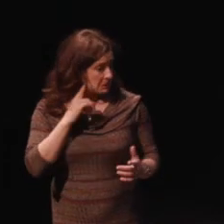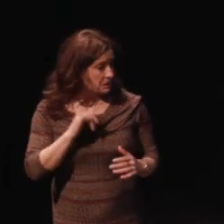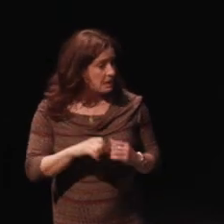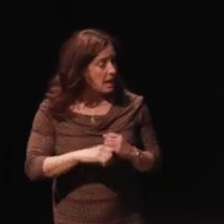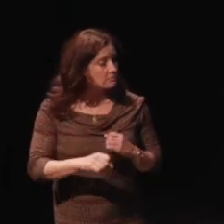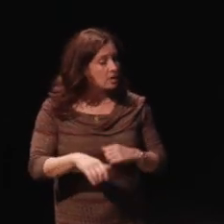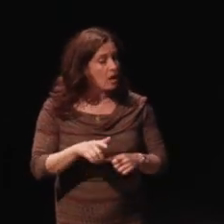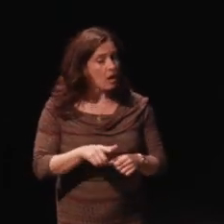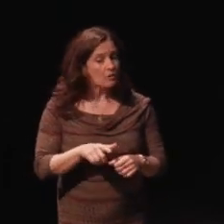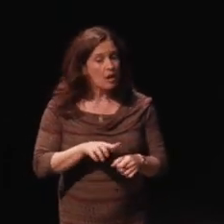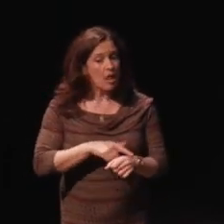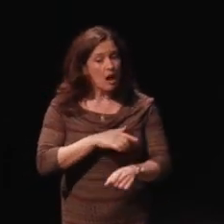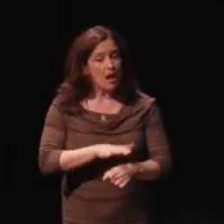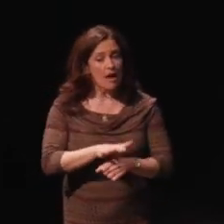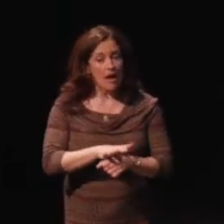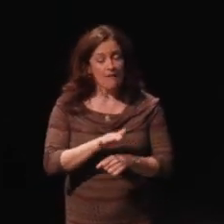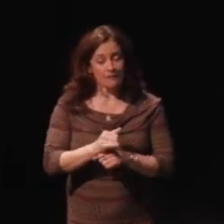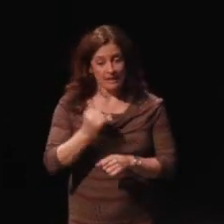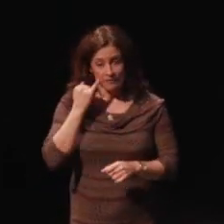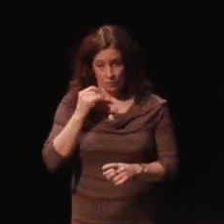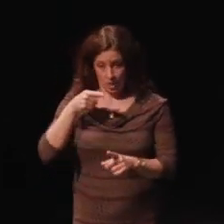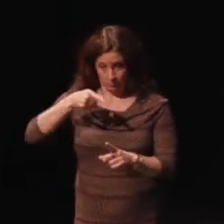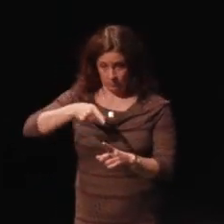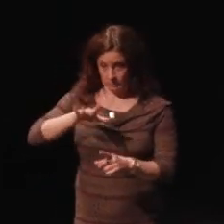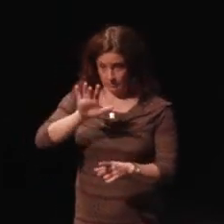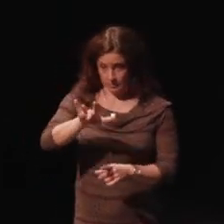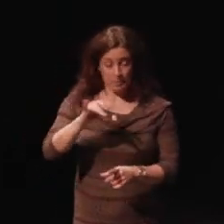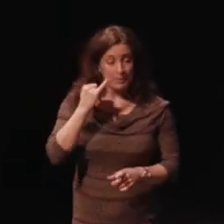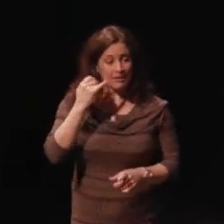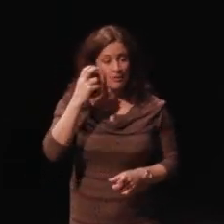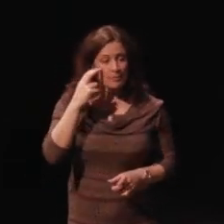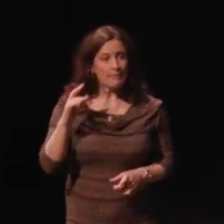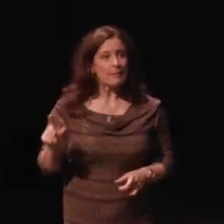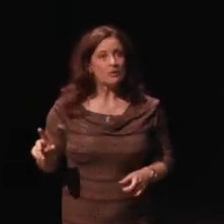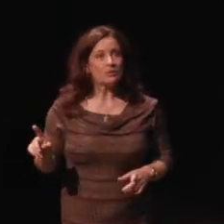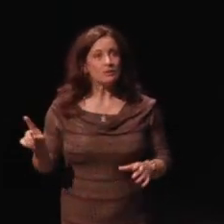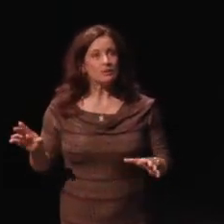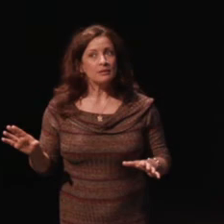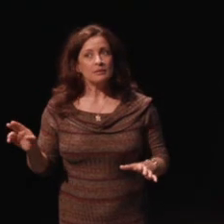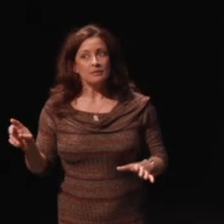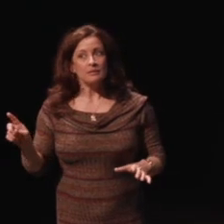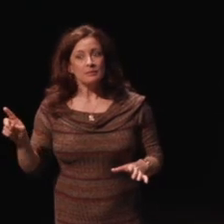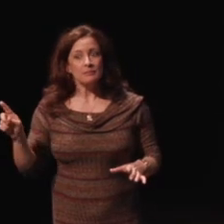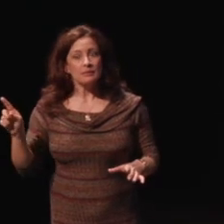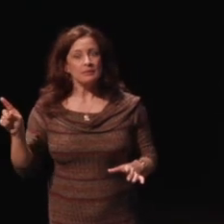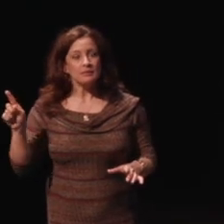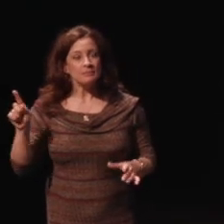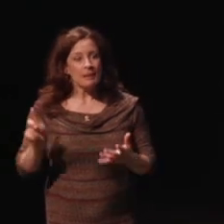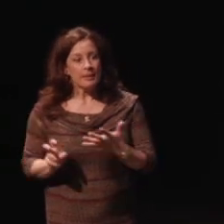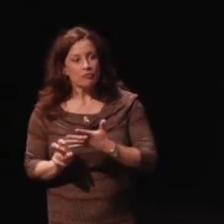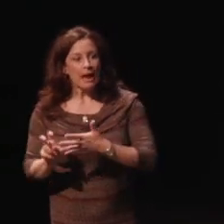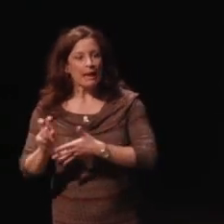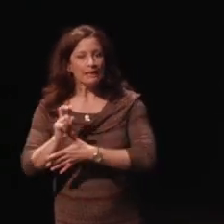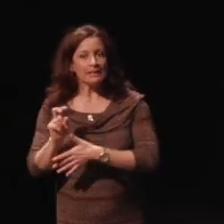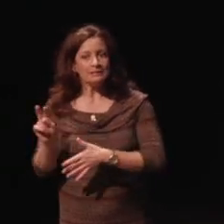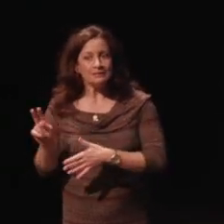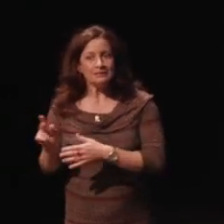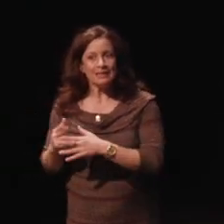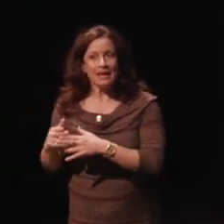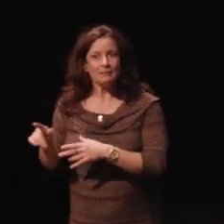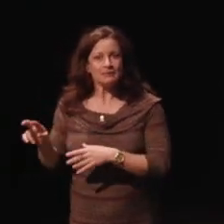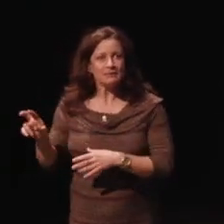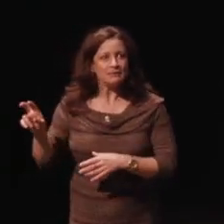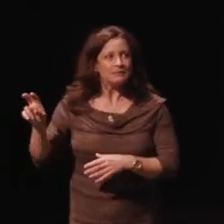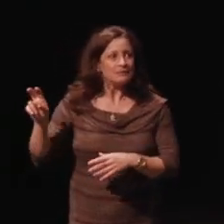a certain position. If you're blind, you might be somewhere else on that screen. You might just be going through the rankings, see the other players' names,